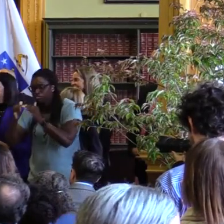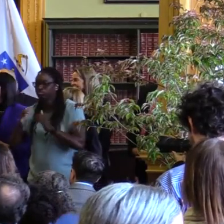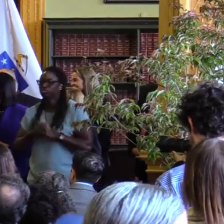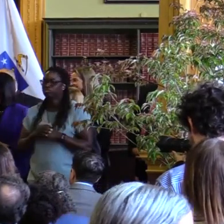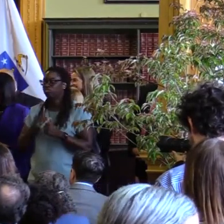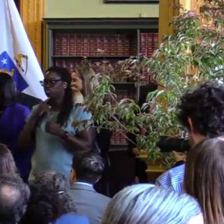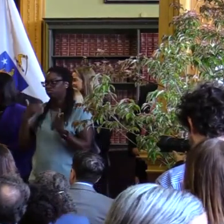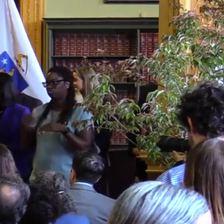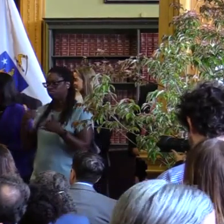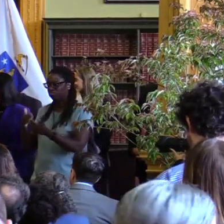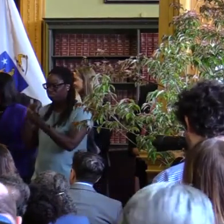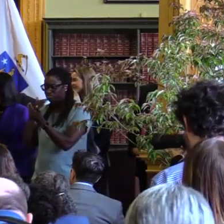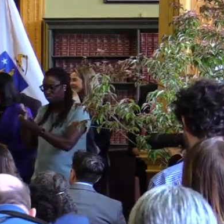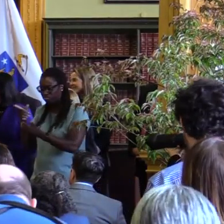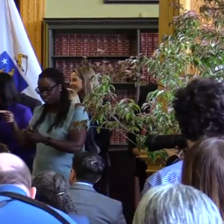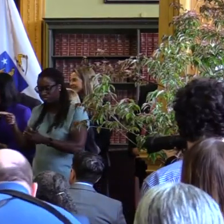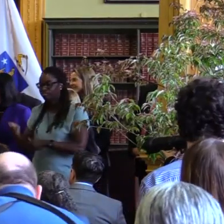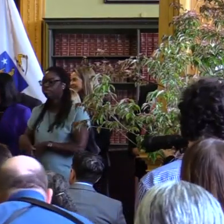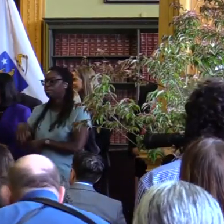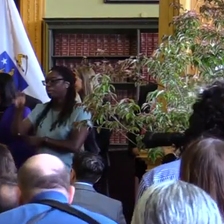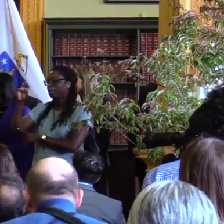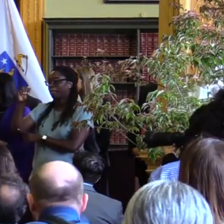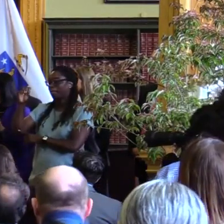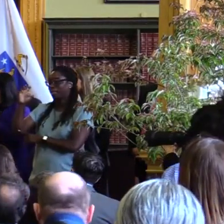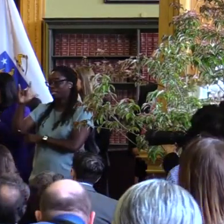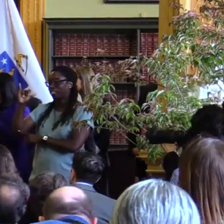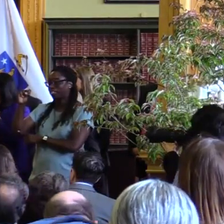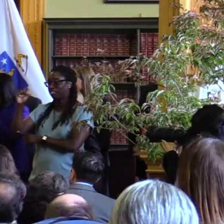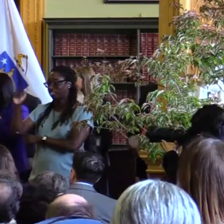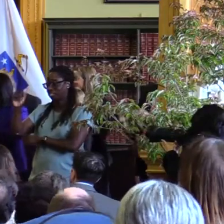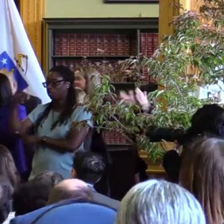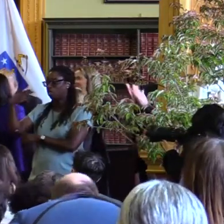Hoffer, who is our country's first climate chief.